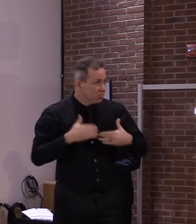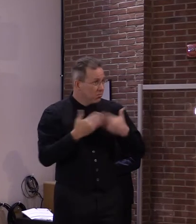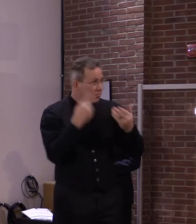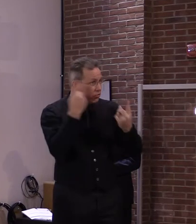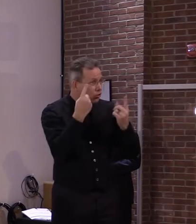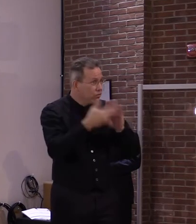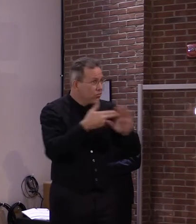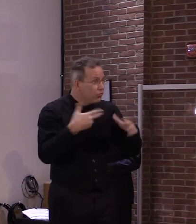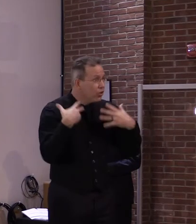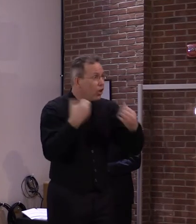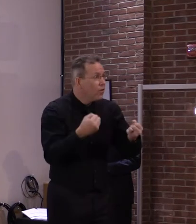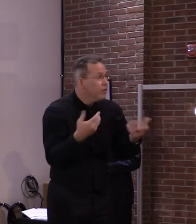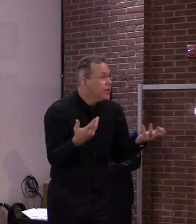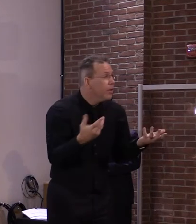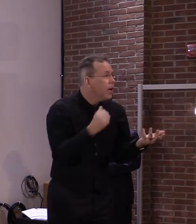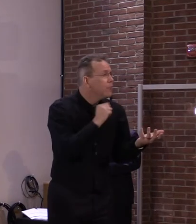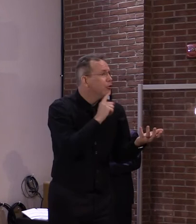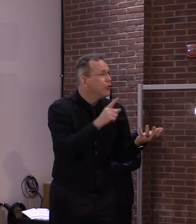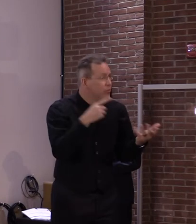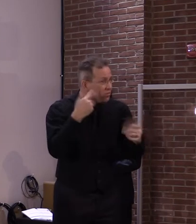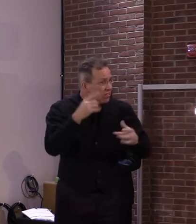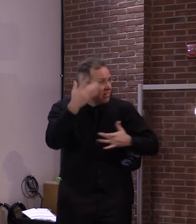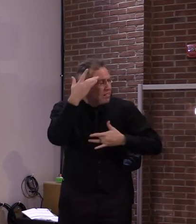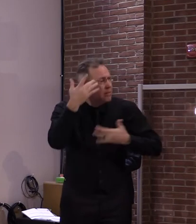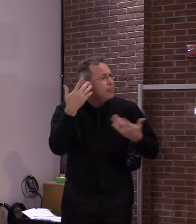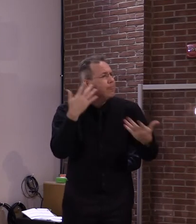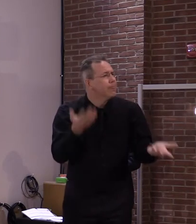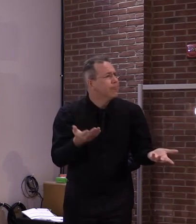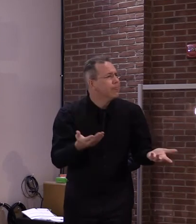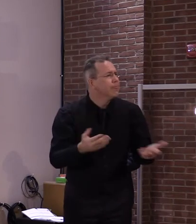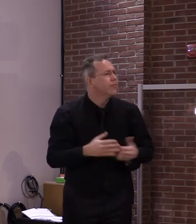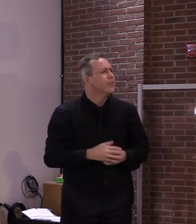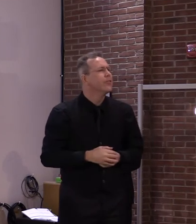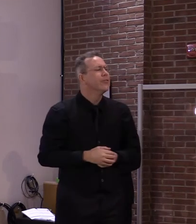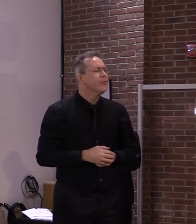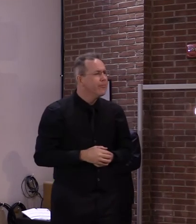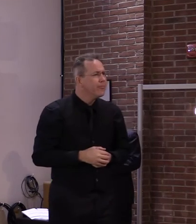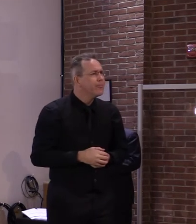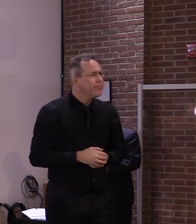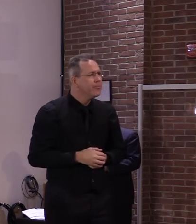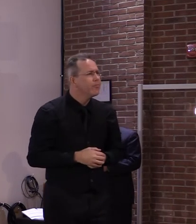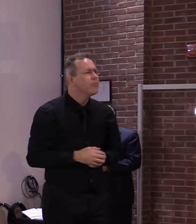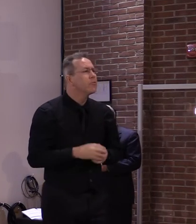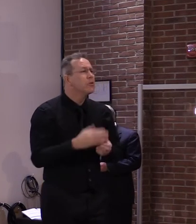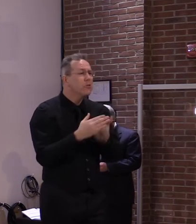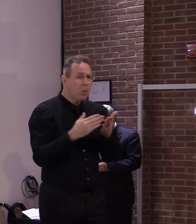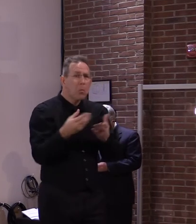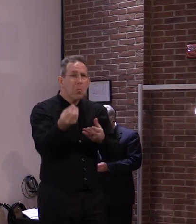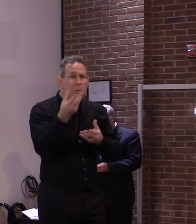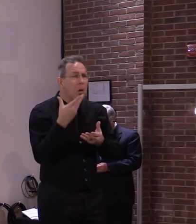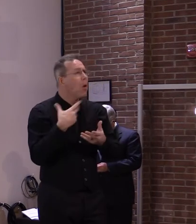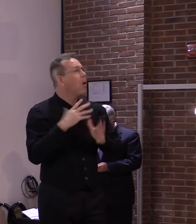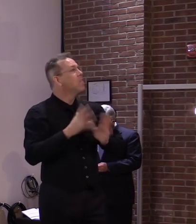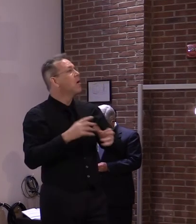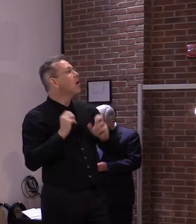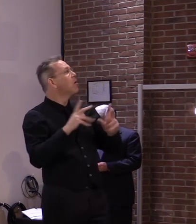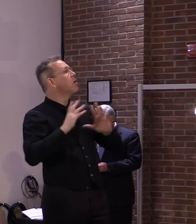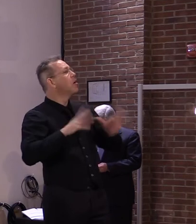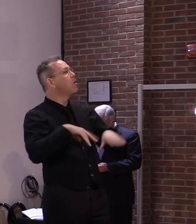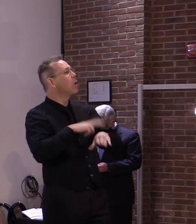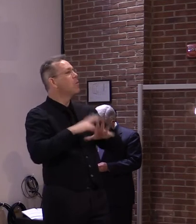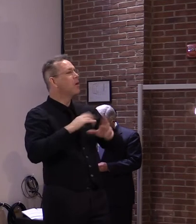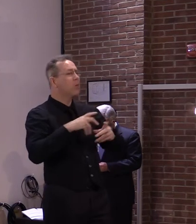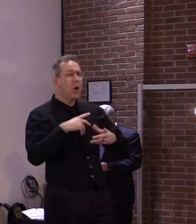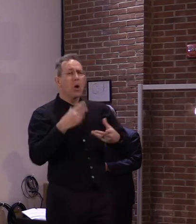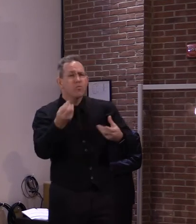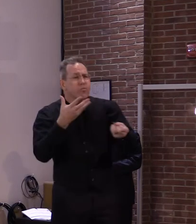with them and we know exactly what their status is which is clearly not true when you're dealing with the thousands and thousands of people